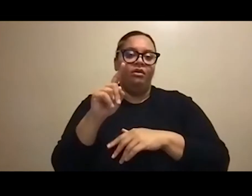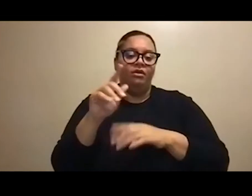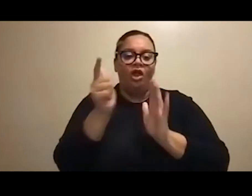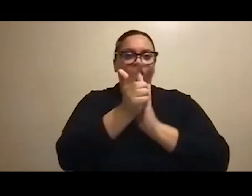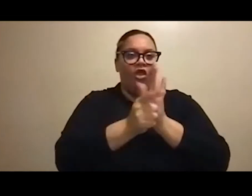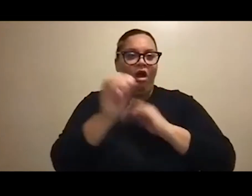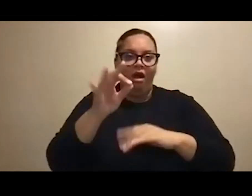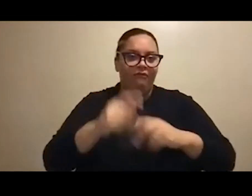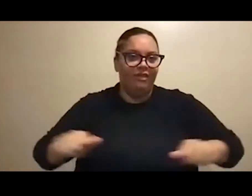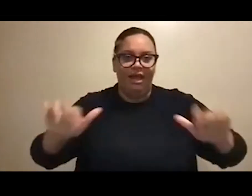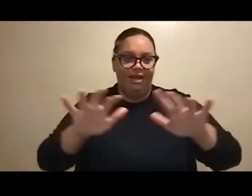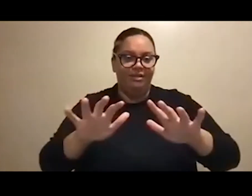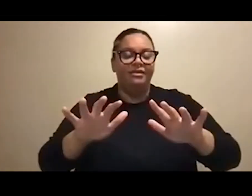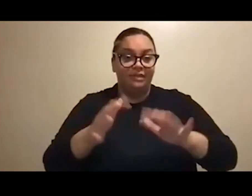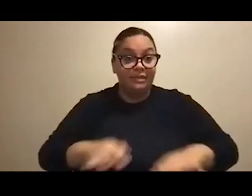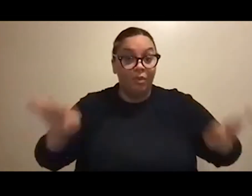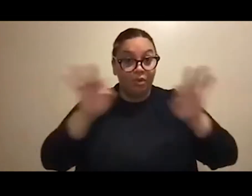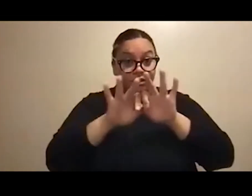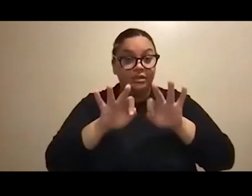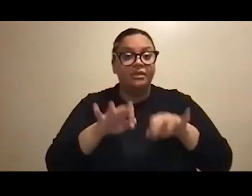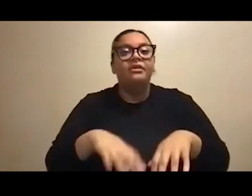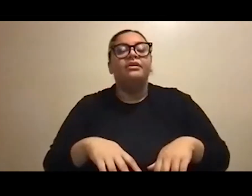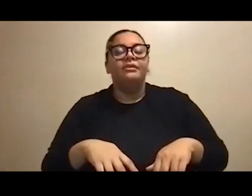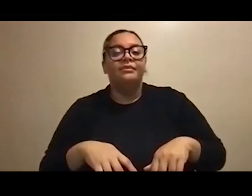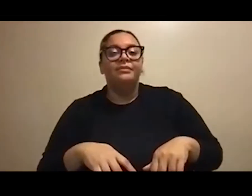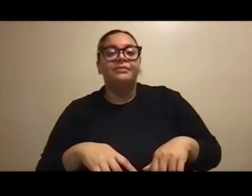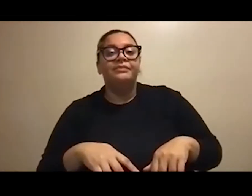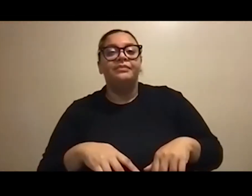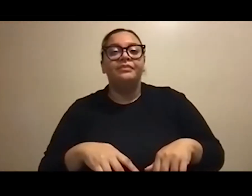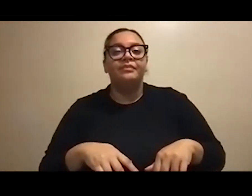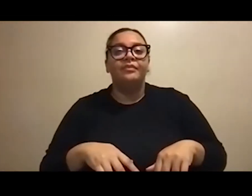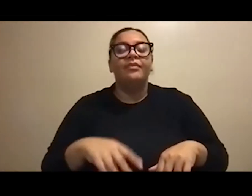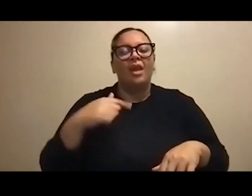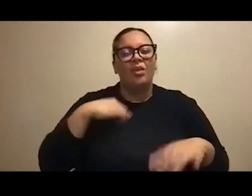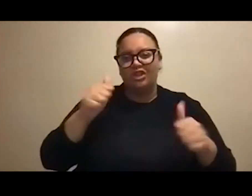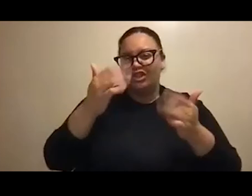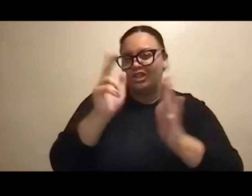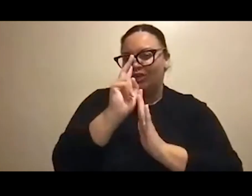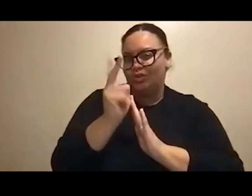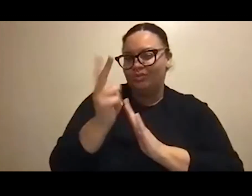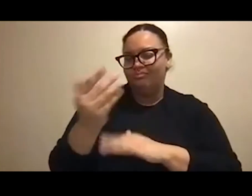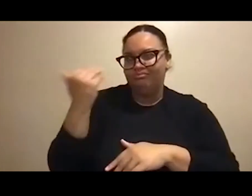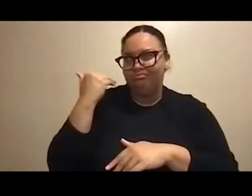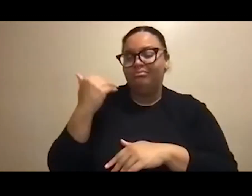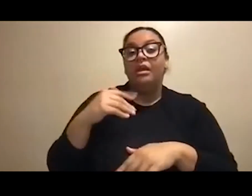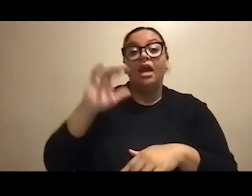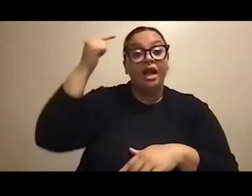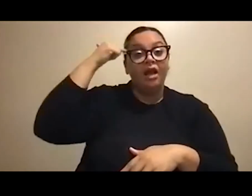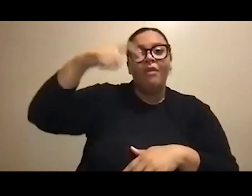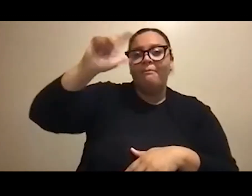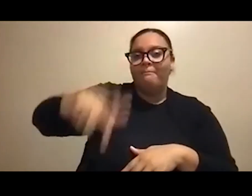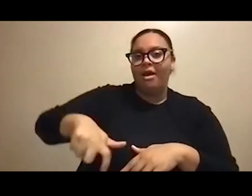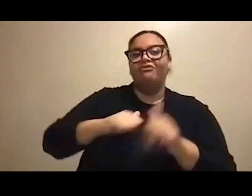England. What's bedrock about it, as I suggested a few minutes ago, is that the government must play by the